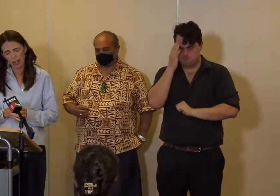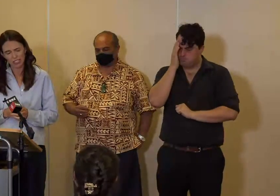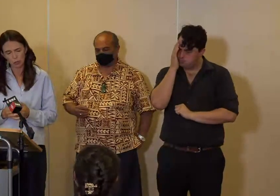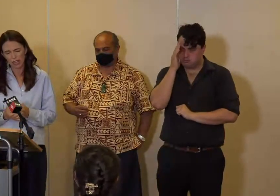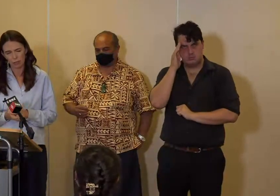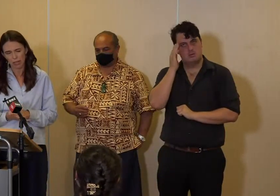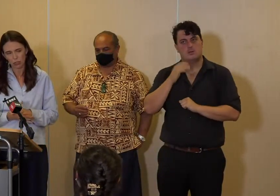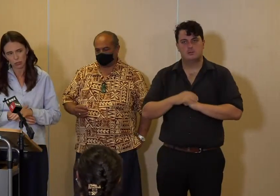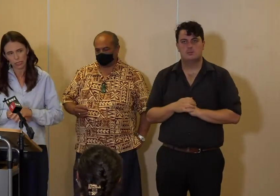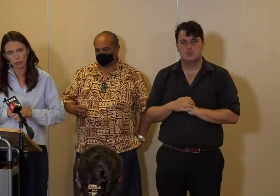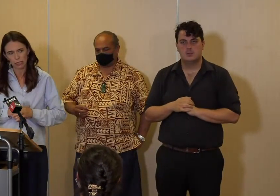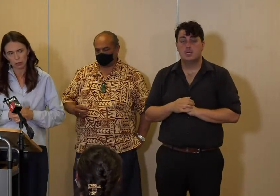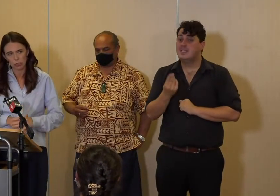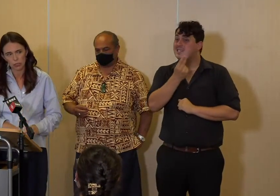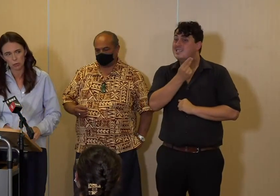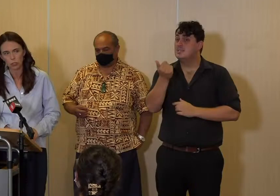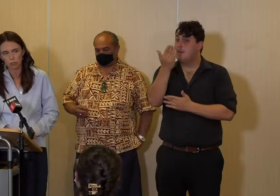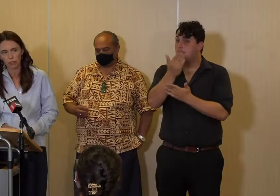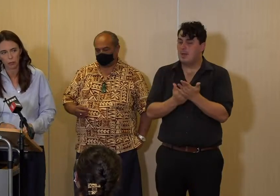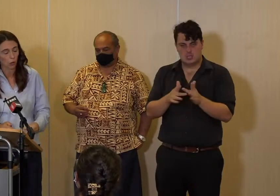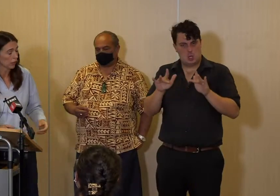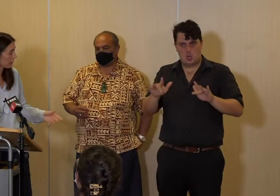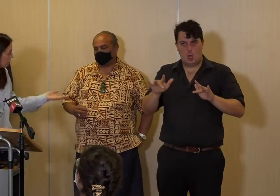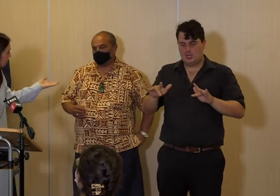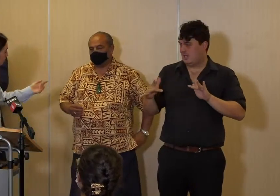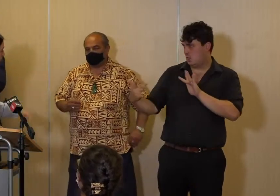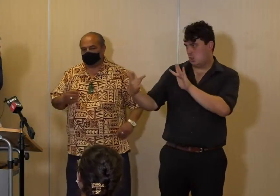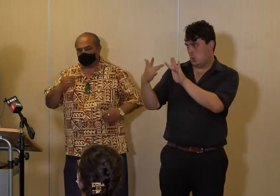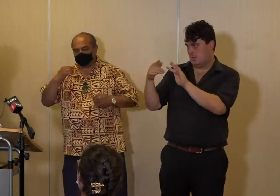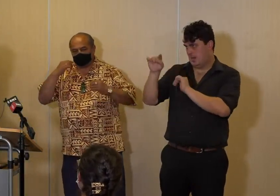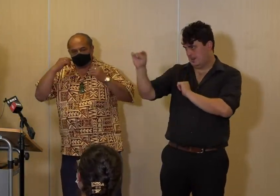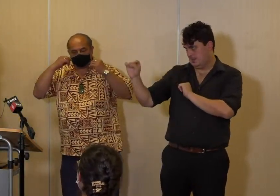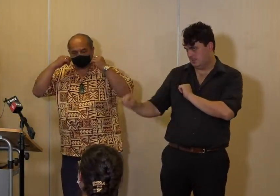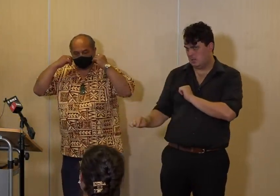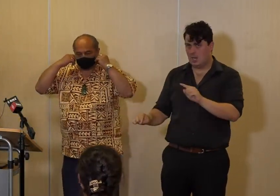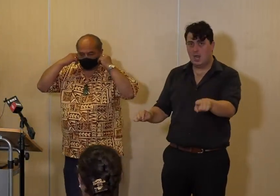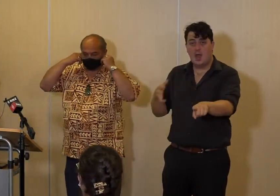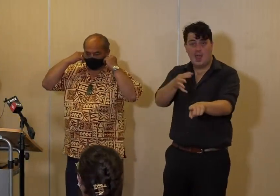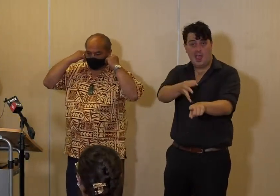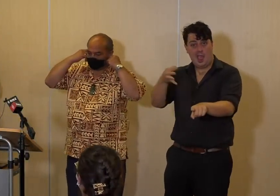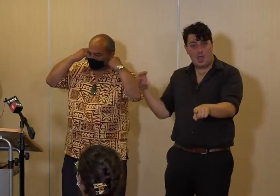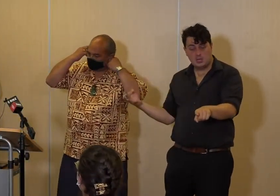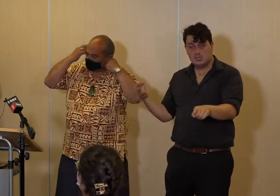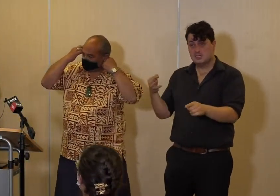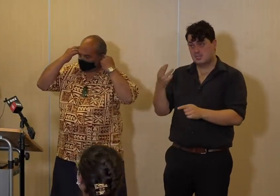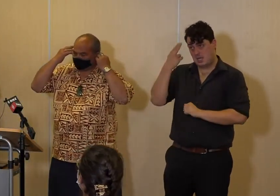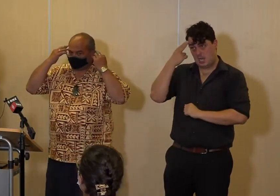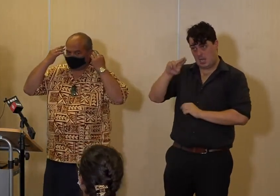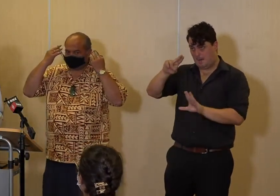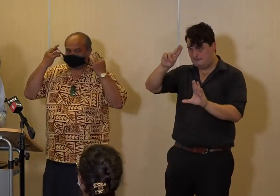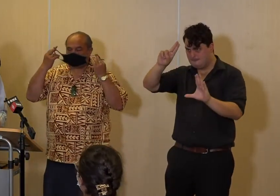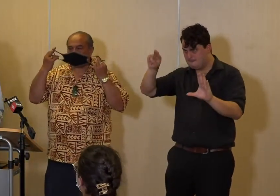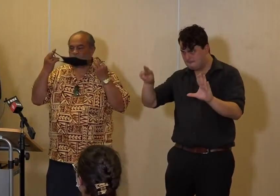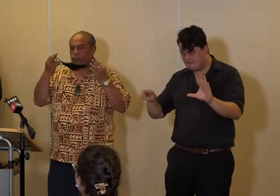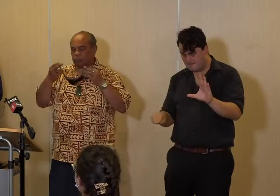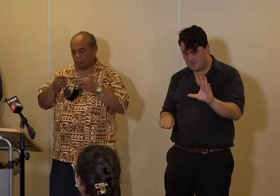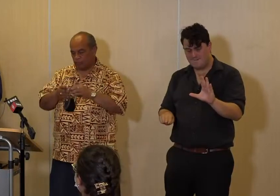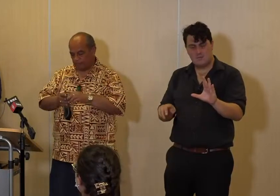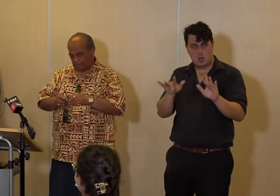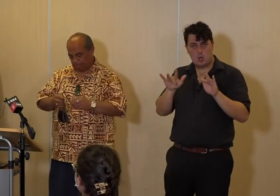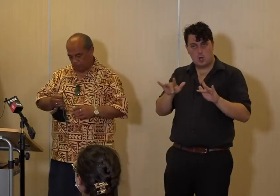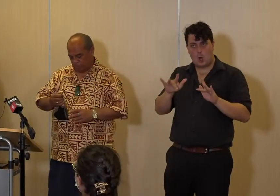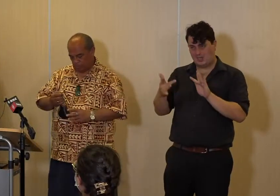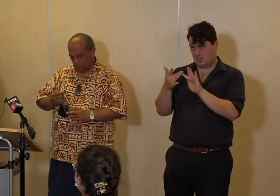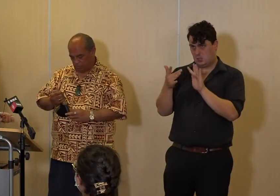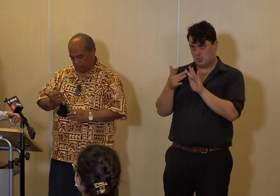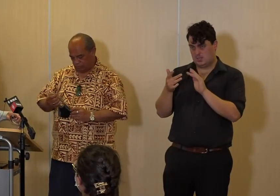there are just parts we haven't made contact with yet, which is very worrying. Can you name those parts? Name those. The parts where we haven't had